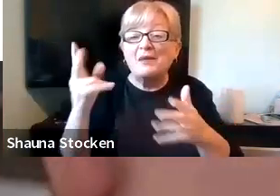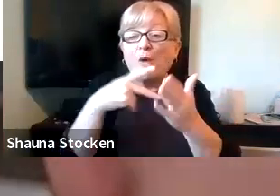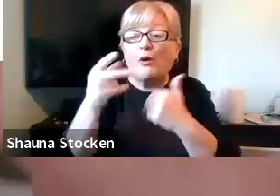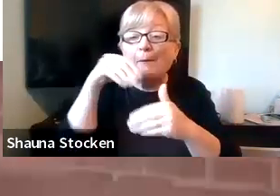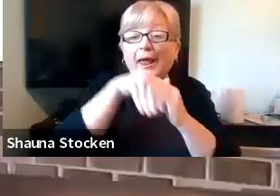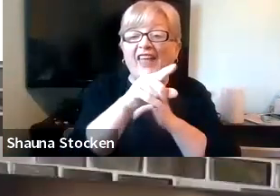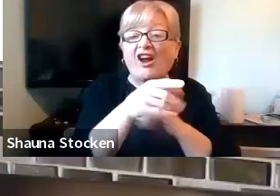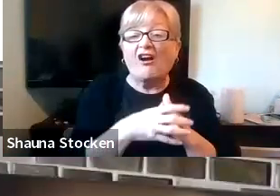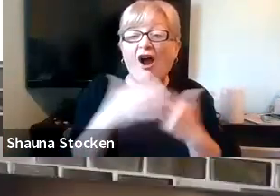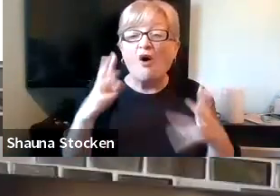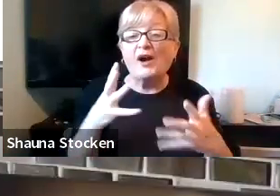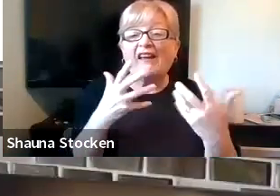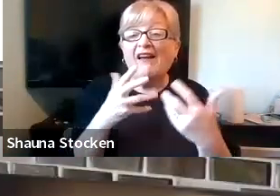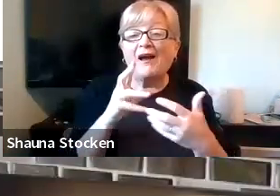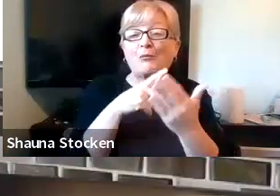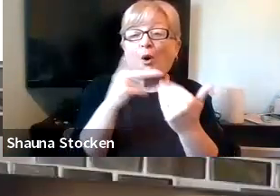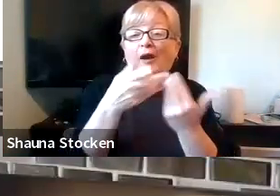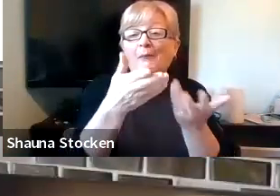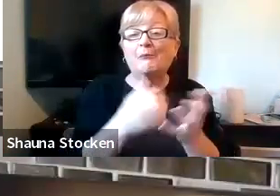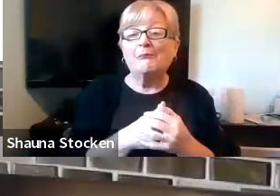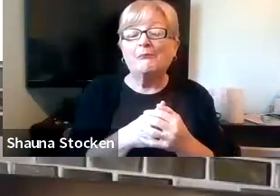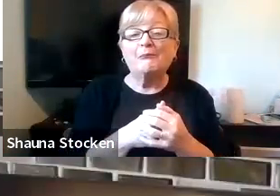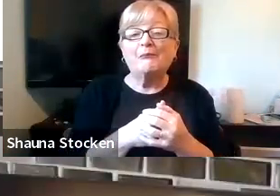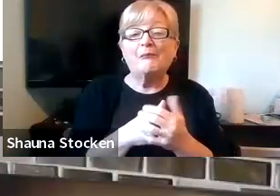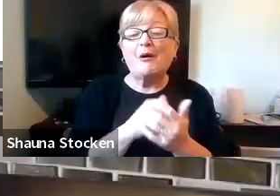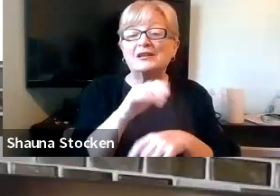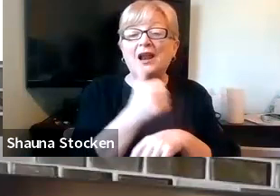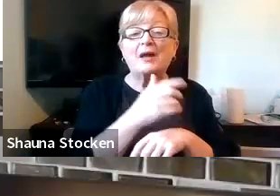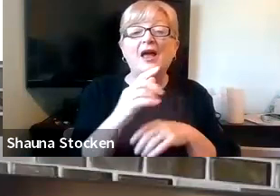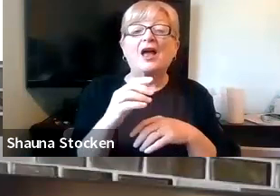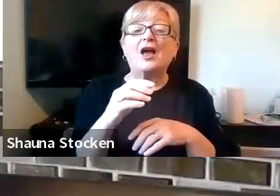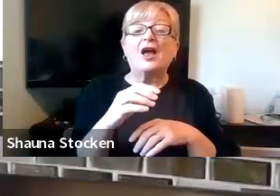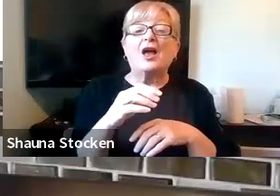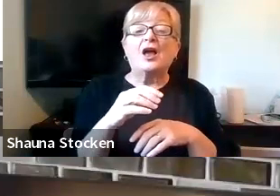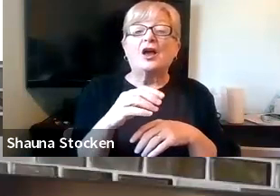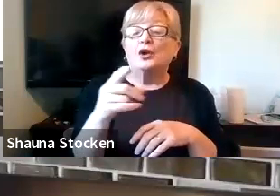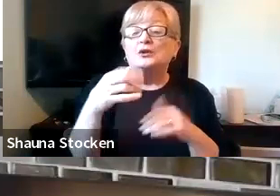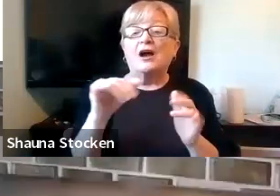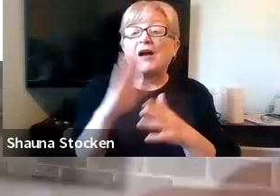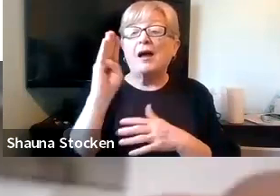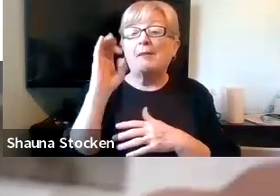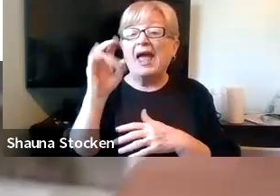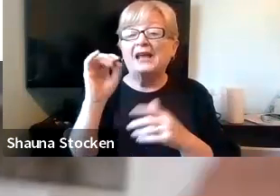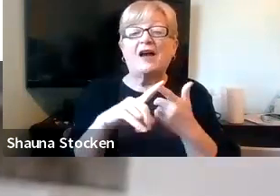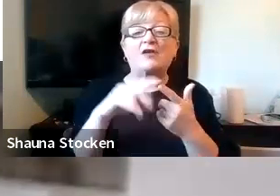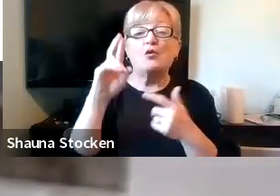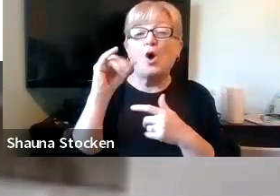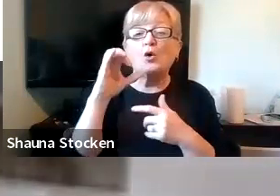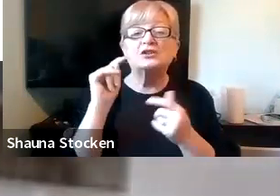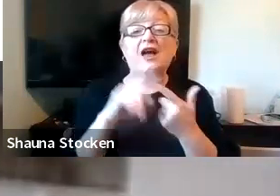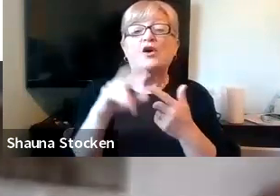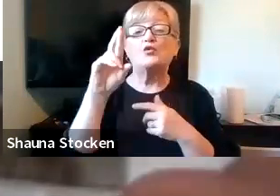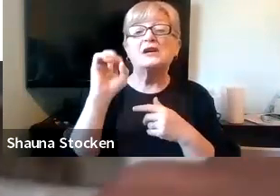here. That's so cool. But besides the programs, even if those weren't in there, you've got bake, you've got roast, you've got